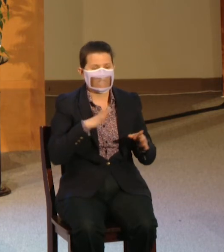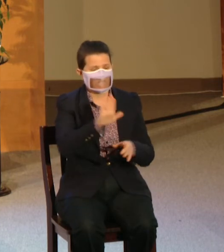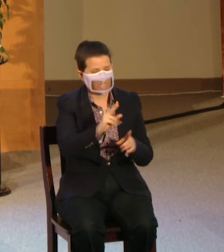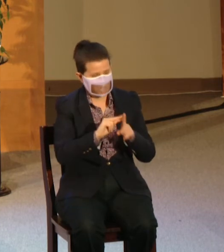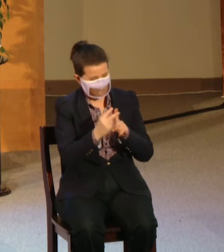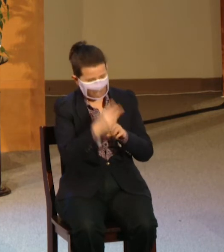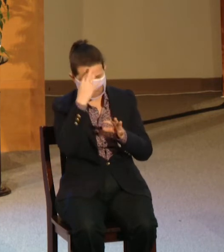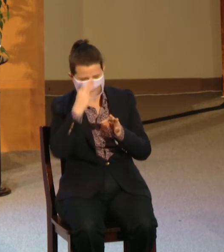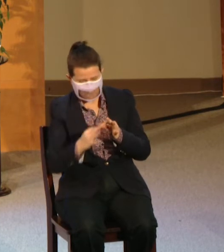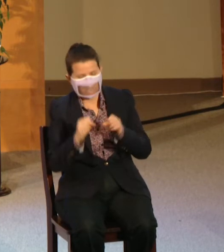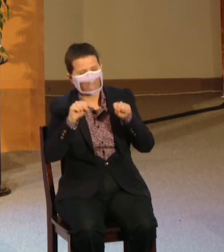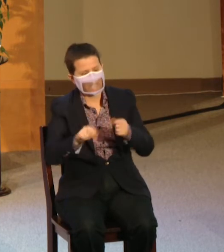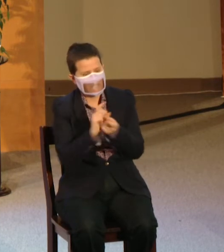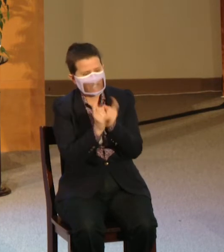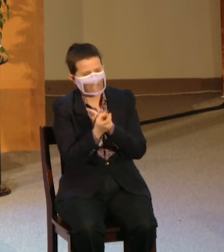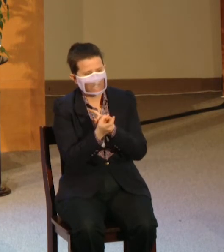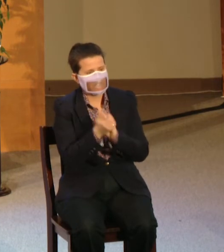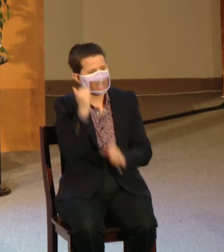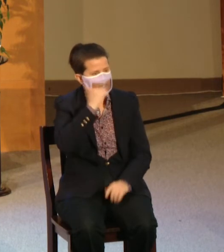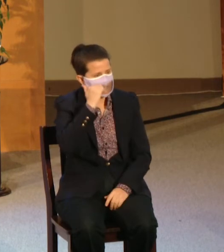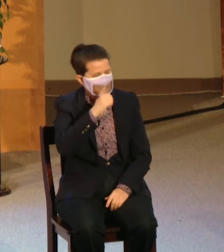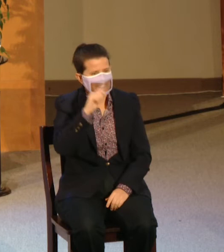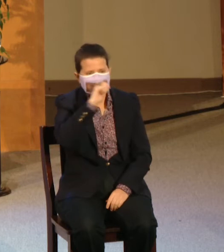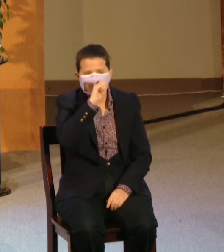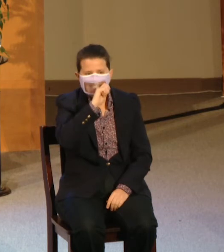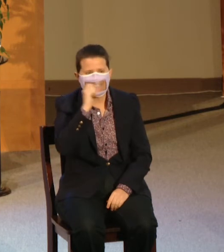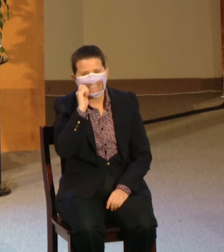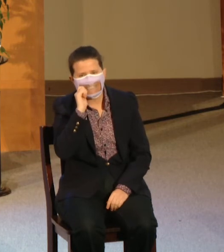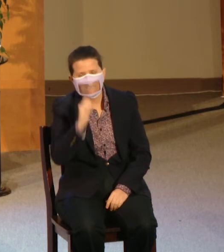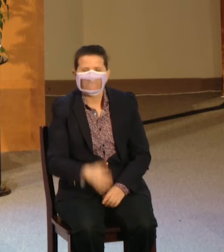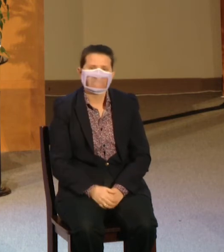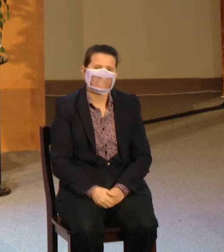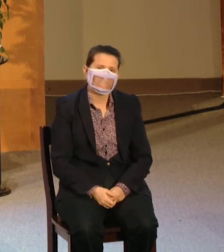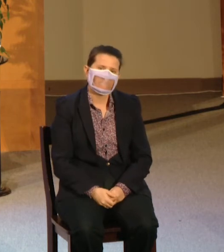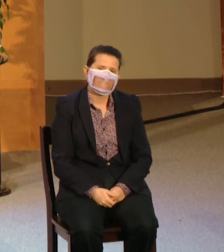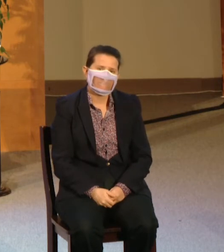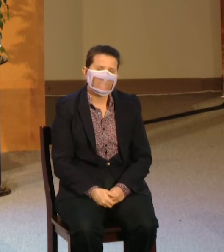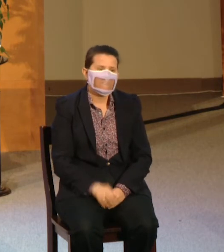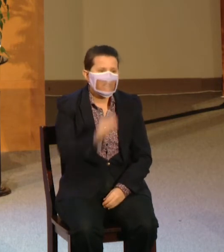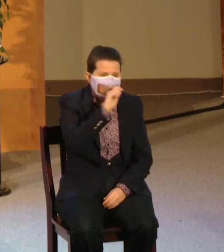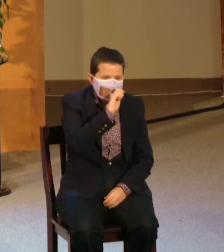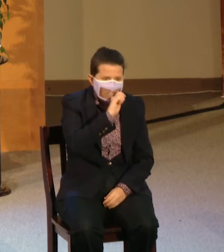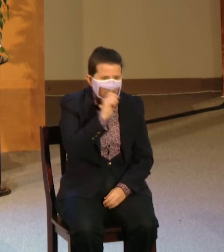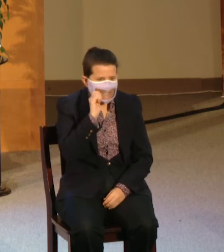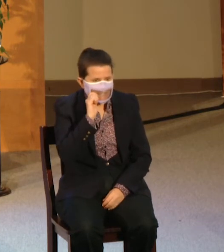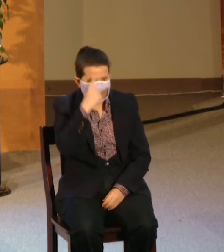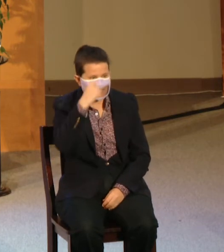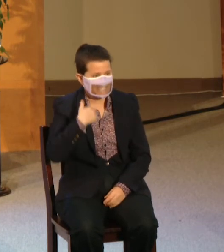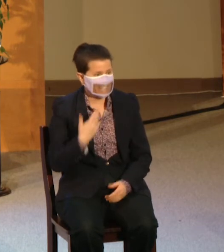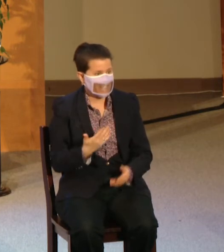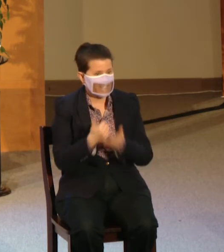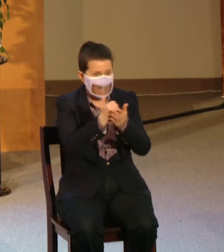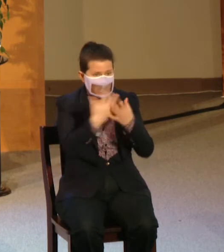know, you have to brush your teeth every day. Well, you brush your teeth because you're keeping yourself healthy. You know, there's a lot